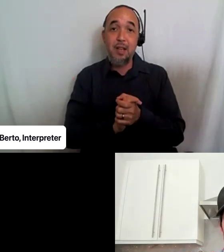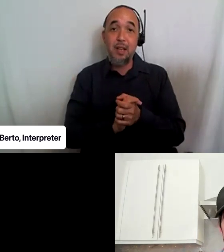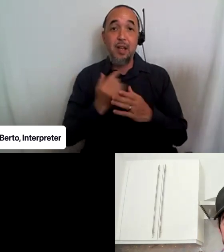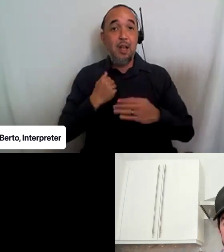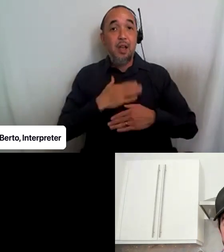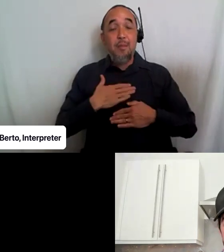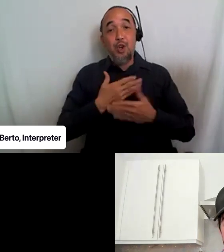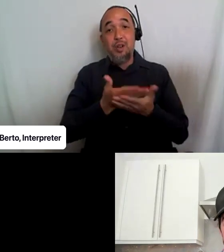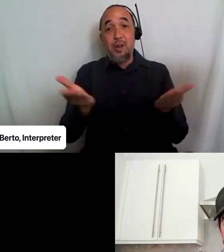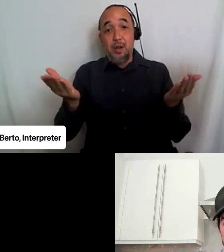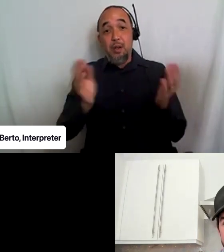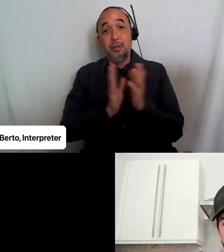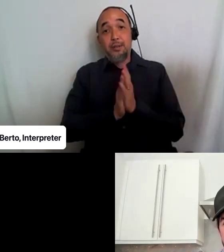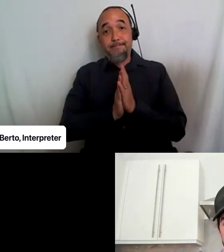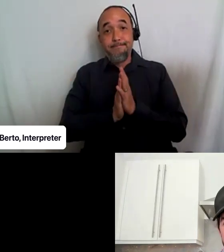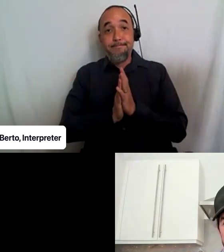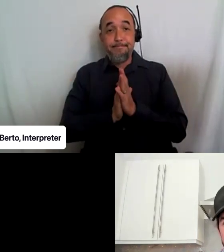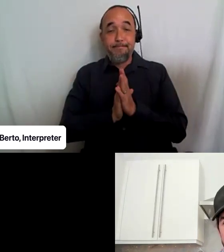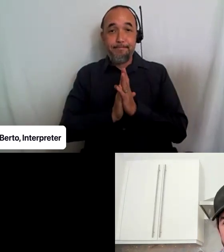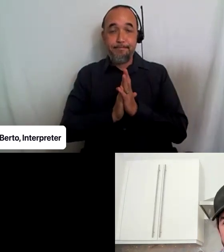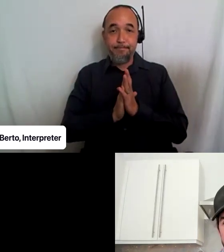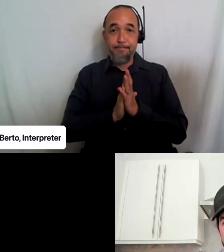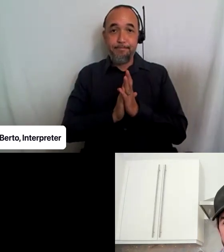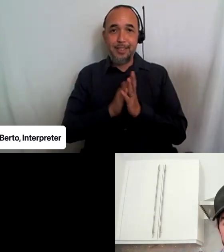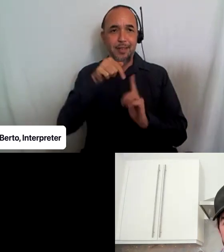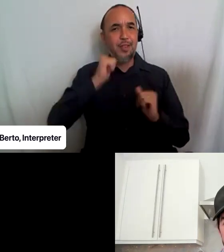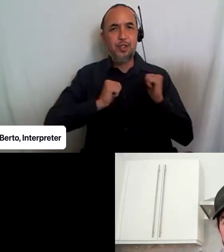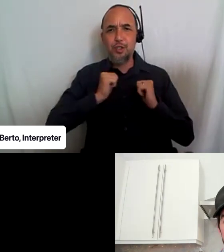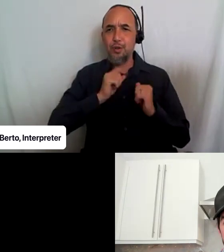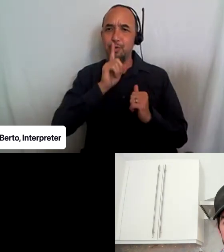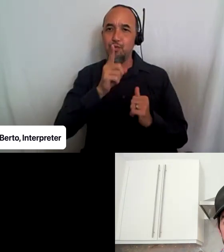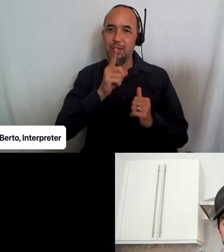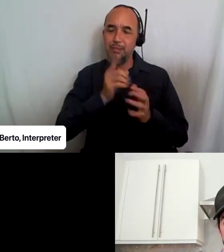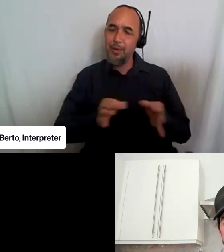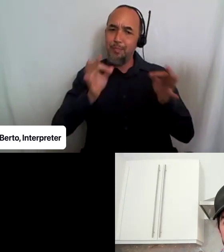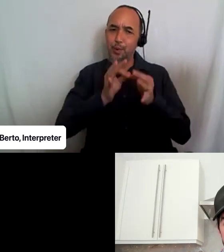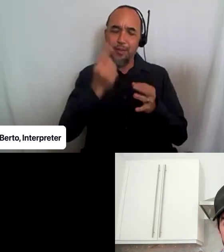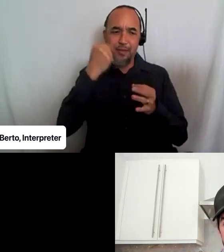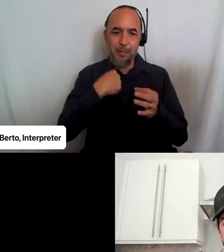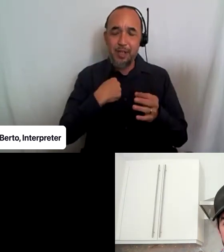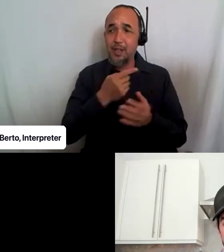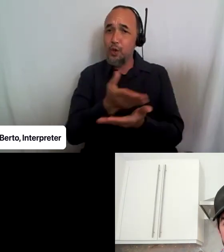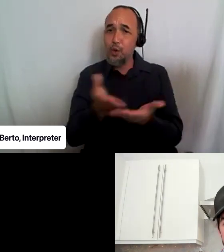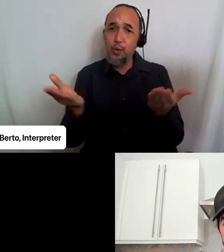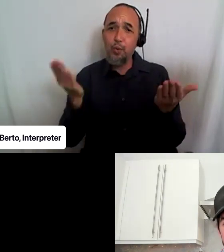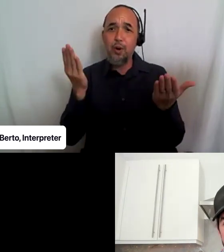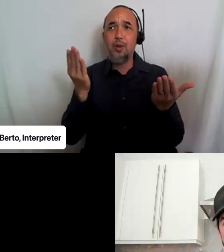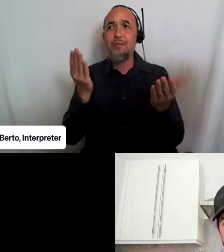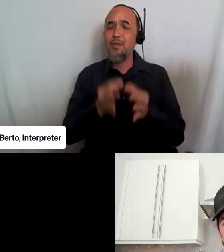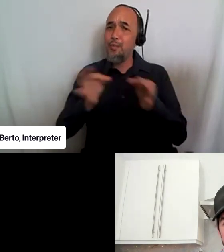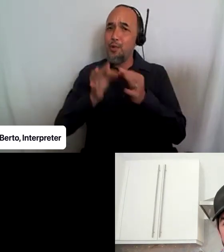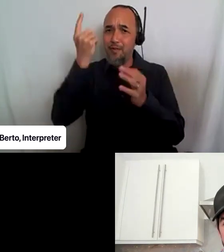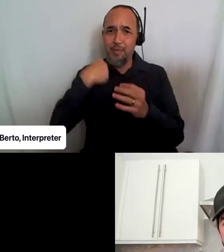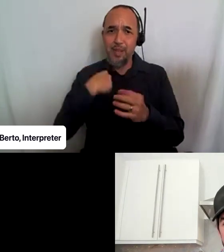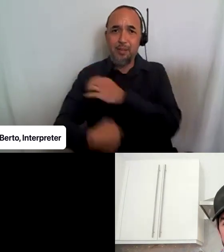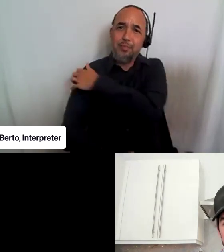you guys so much. Uh, this show has meant so much to me. You guys have meant so much to me through all these years. And we're crew for life.